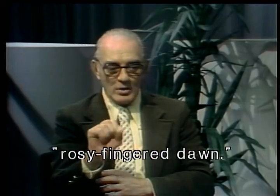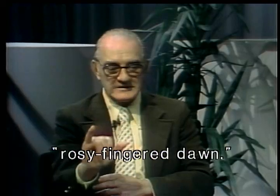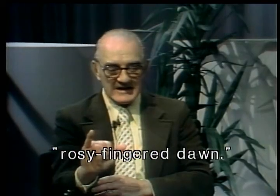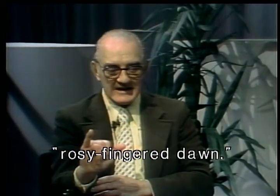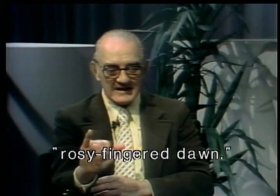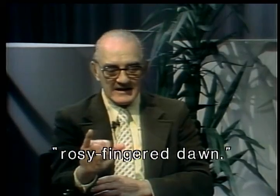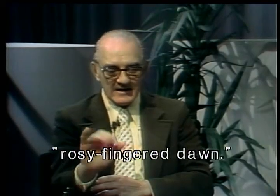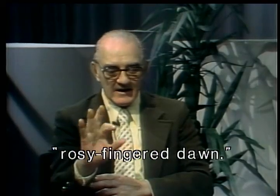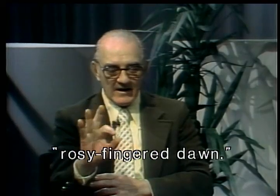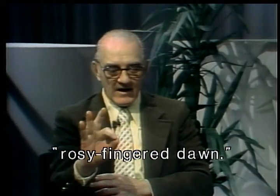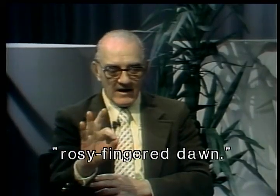rosy